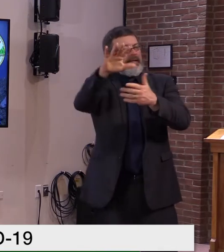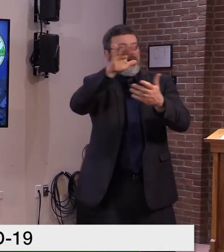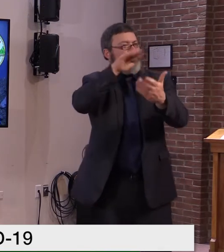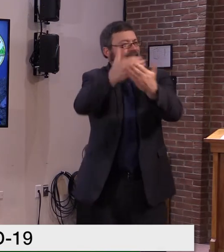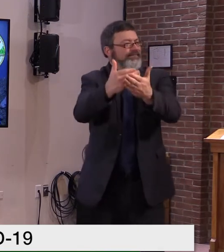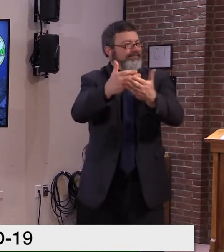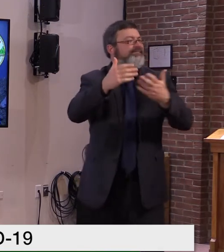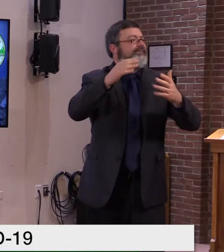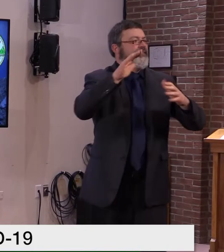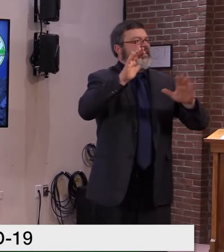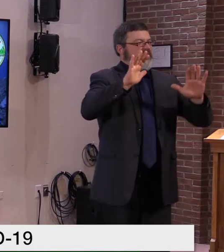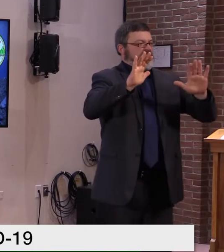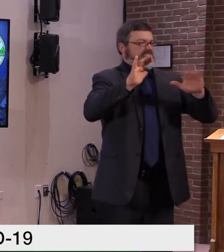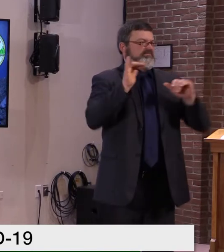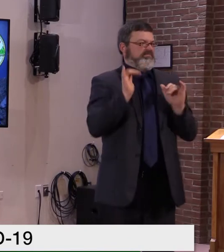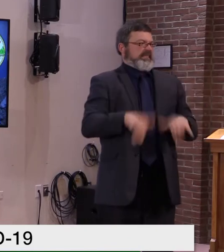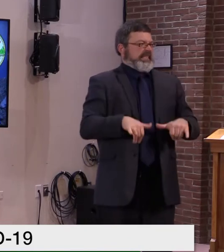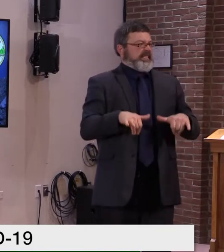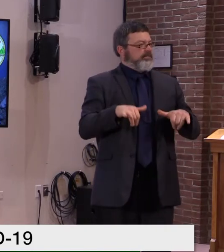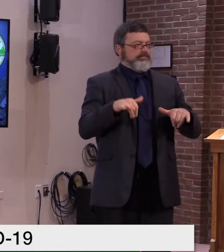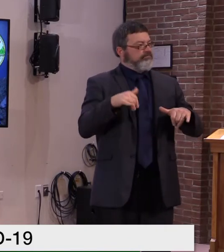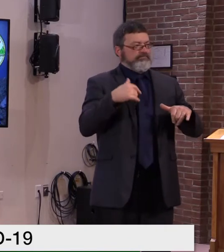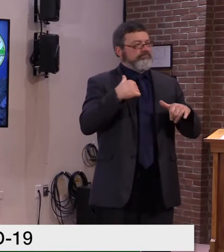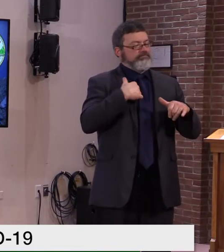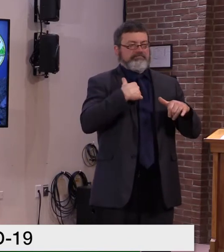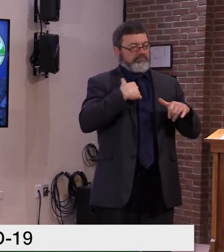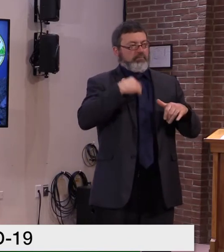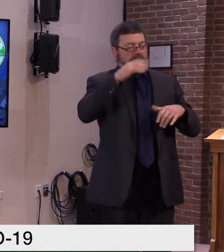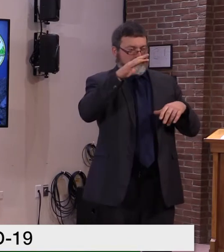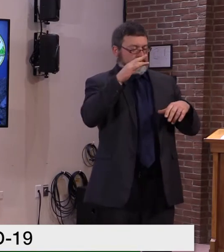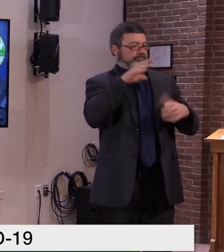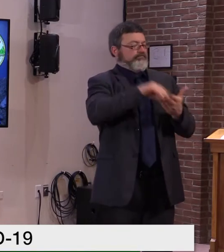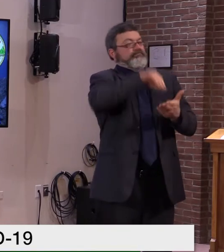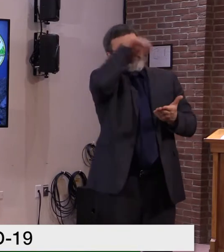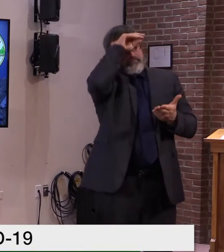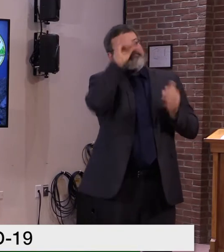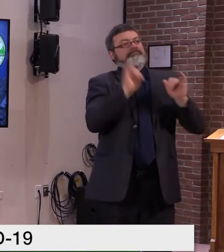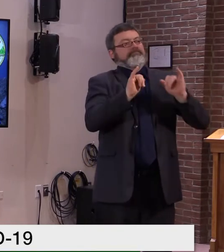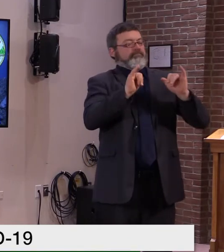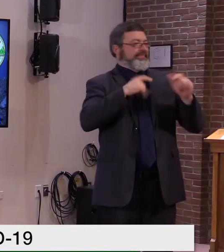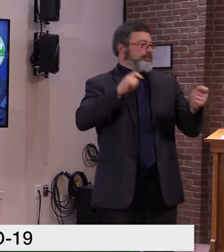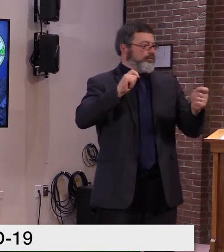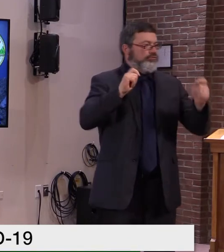department must make sure this never happens again. As